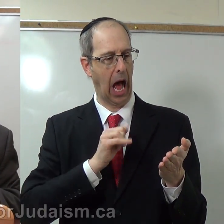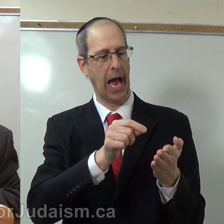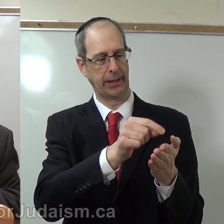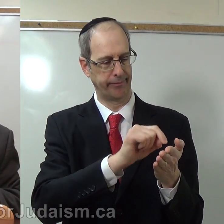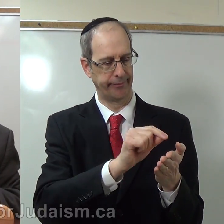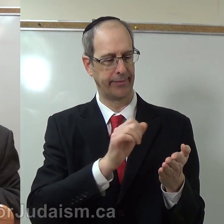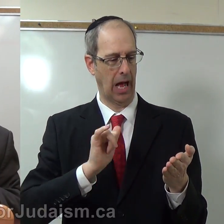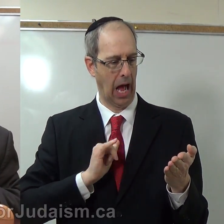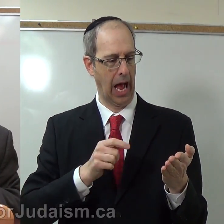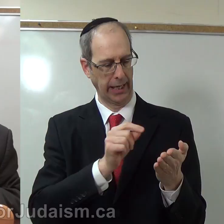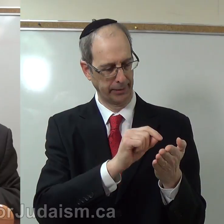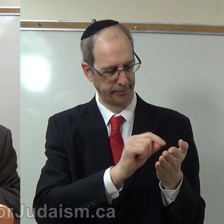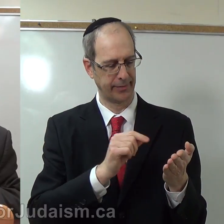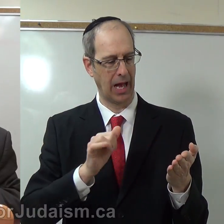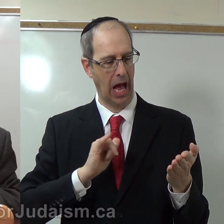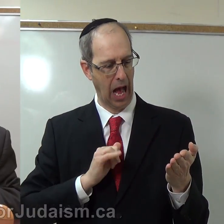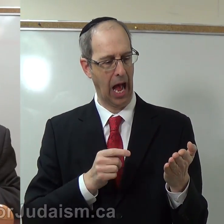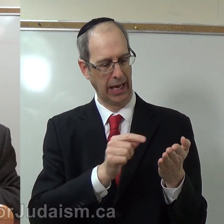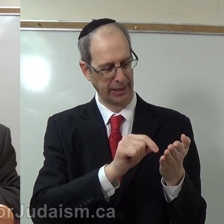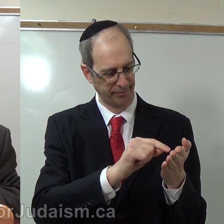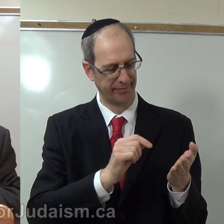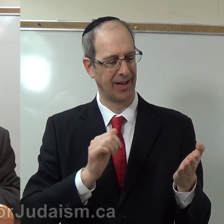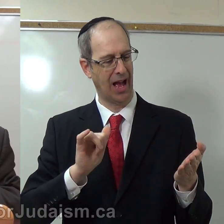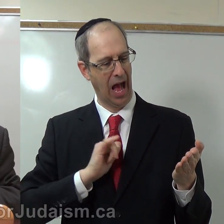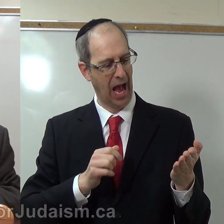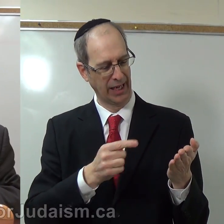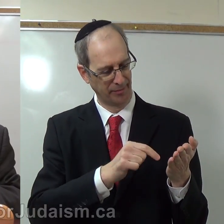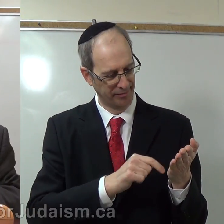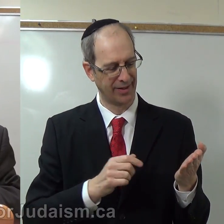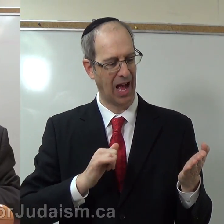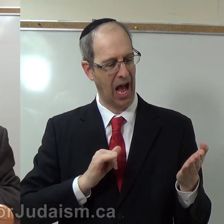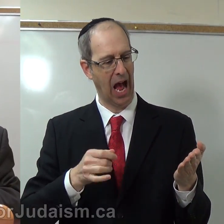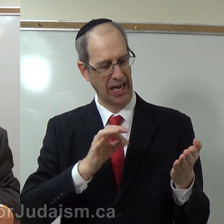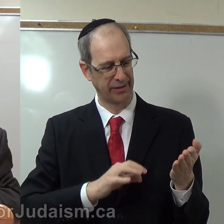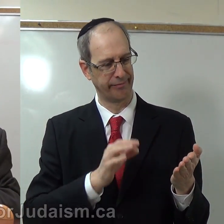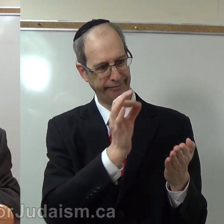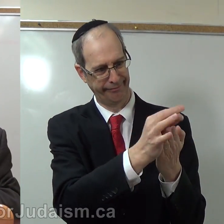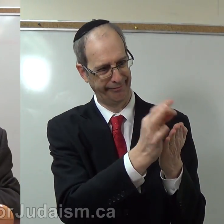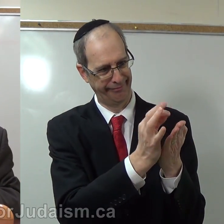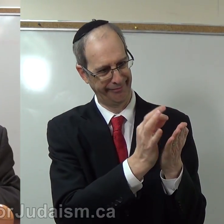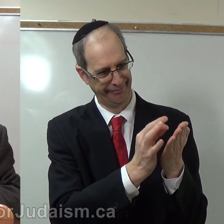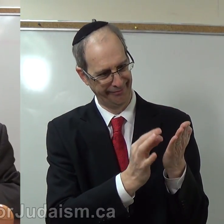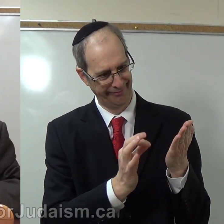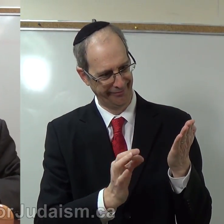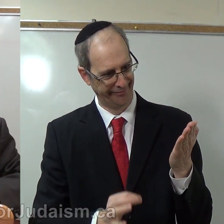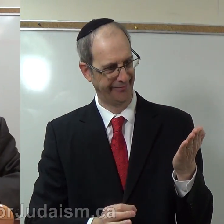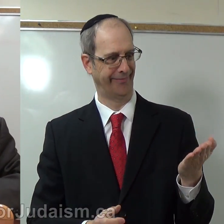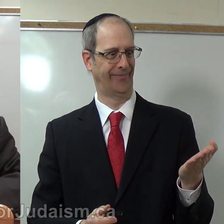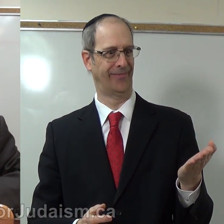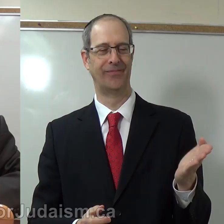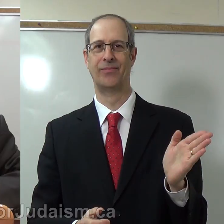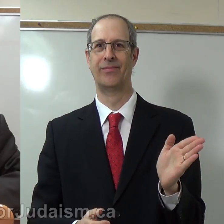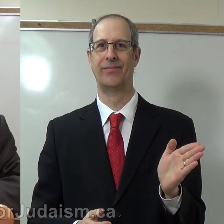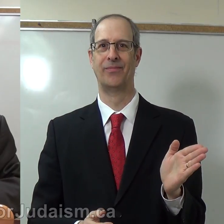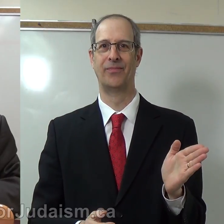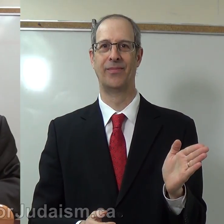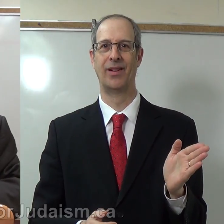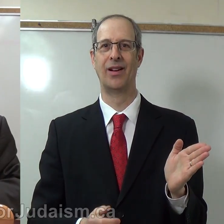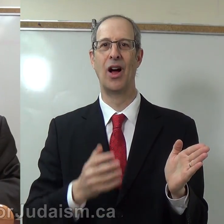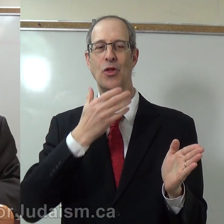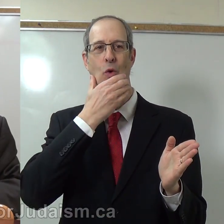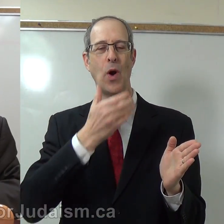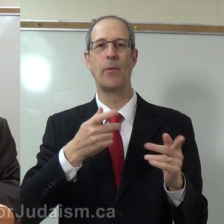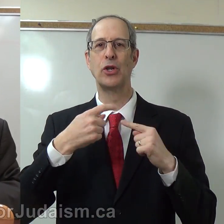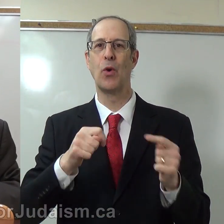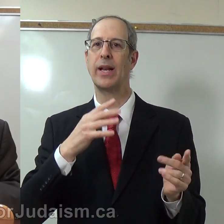I I I I I I the person the rabbi